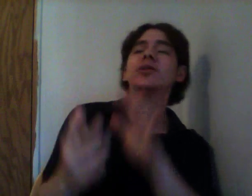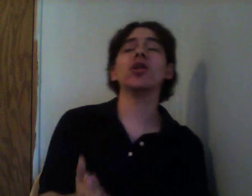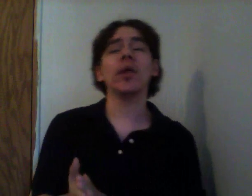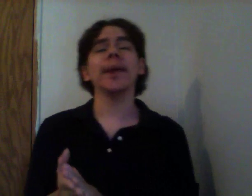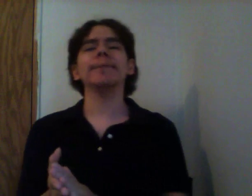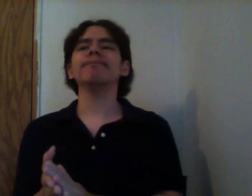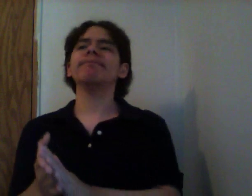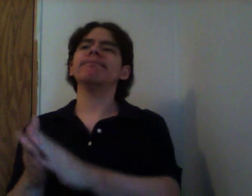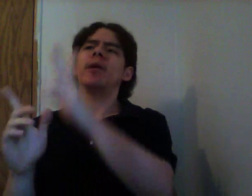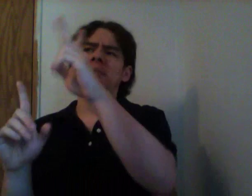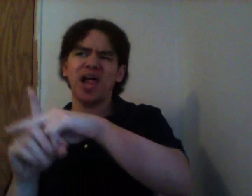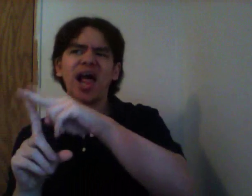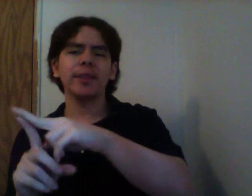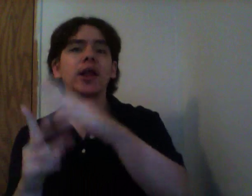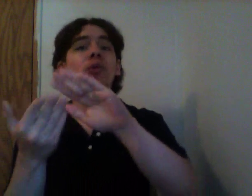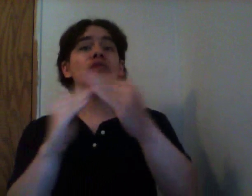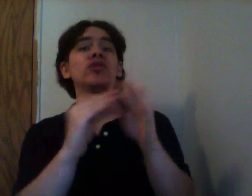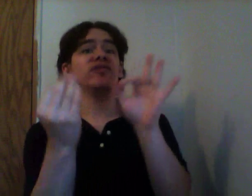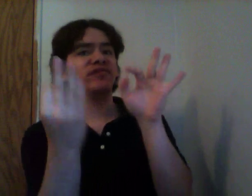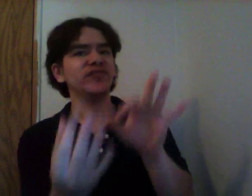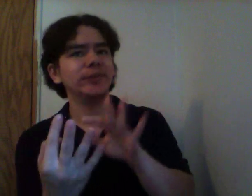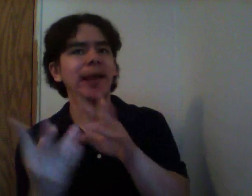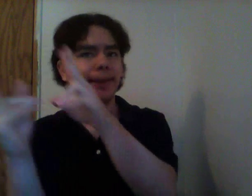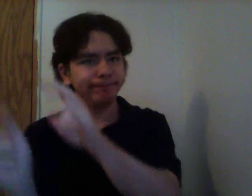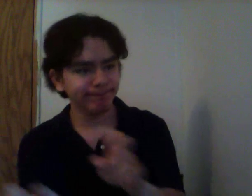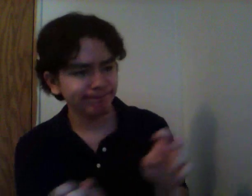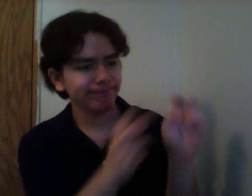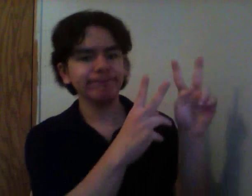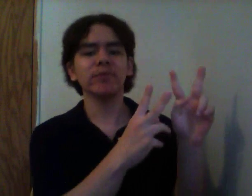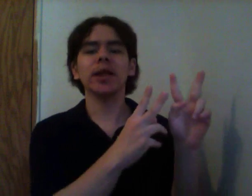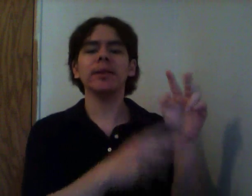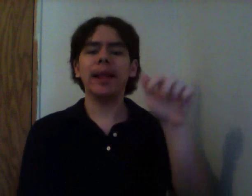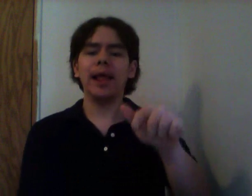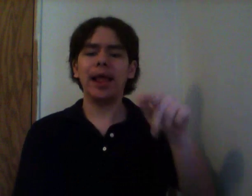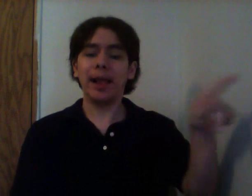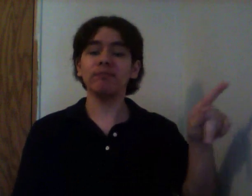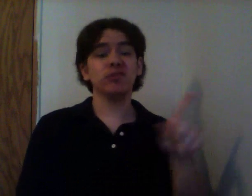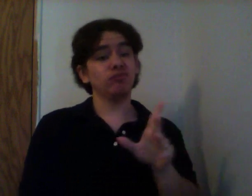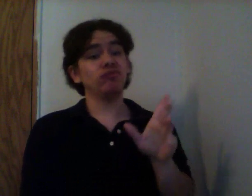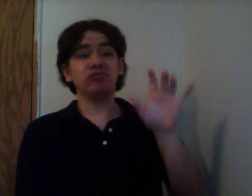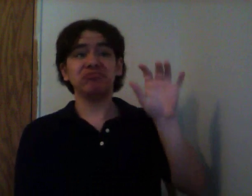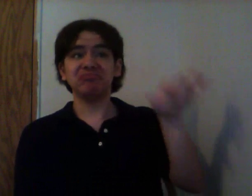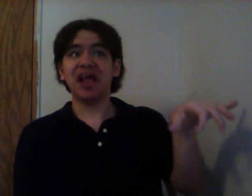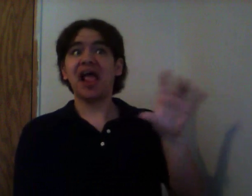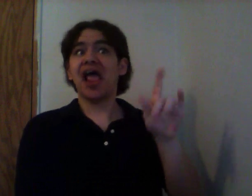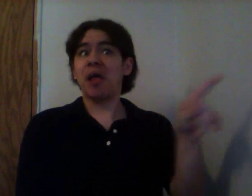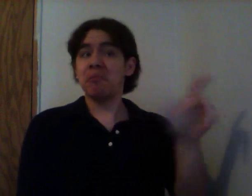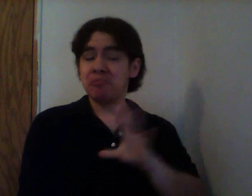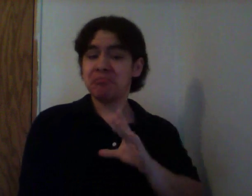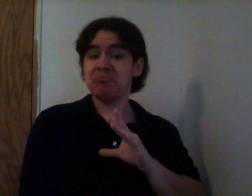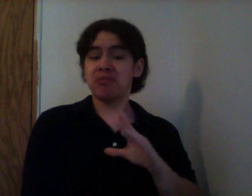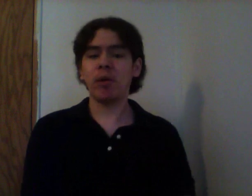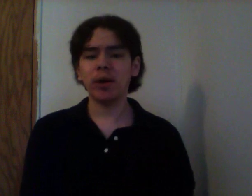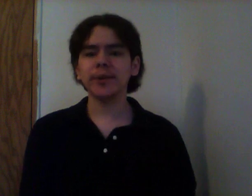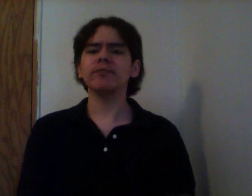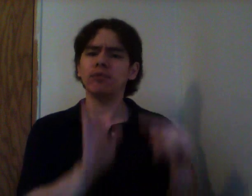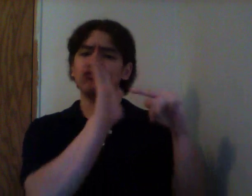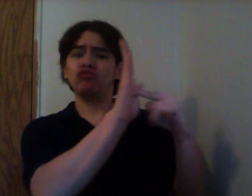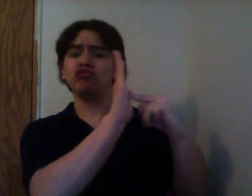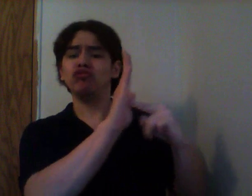community feedback and they put it into this pretty cool app. I just wanted to give you a quick look at it then and I'll show